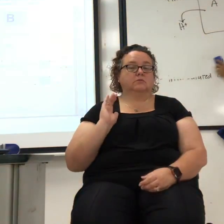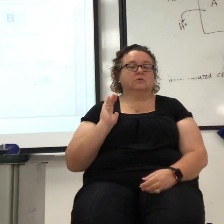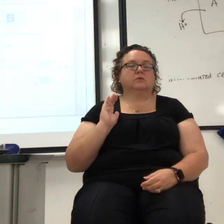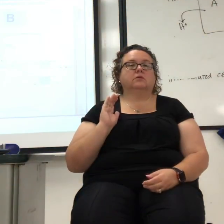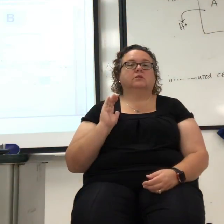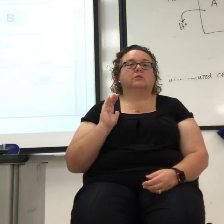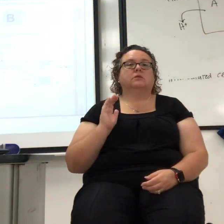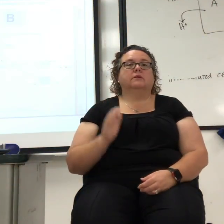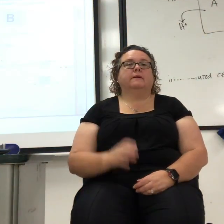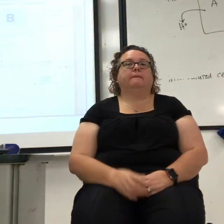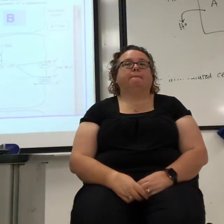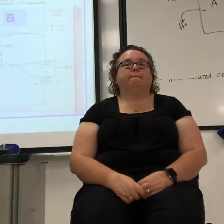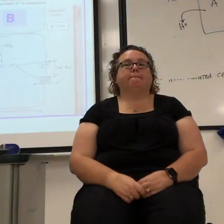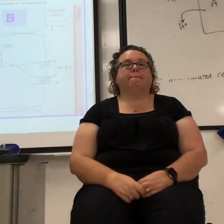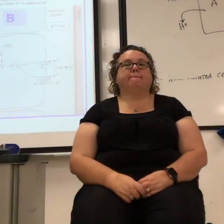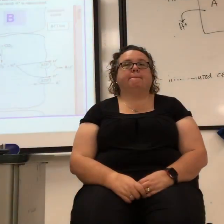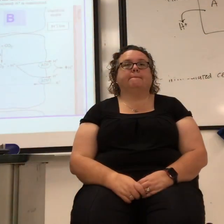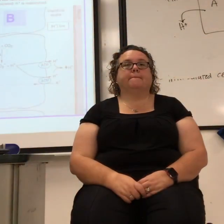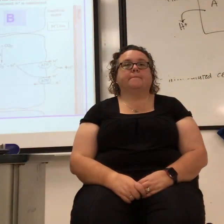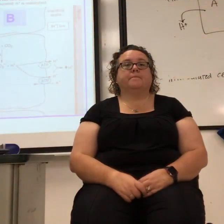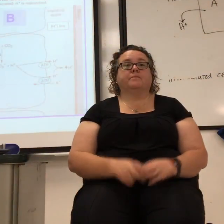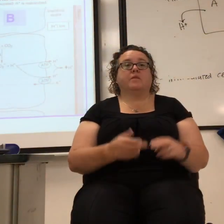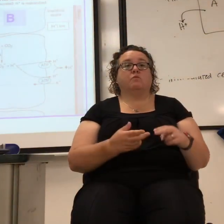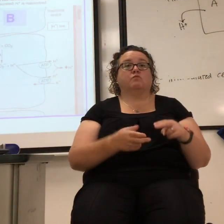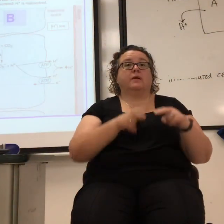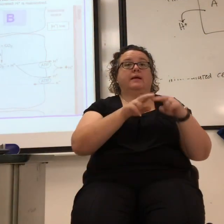is that compensates